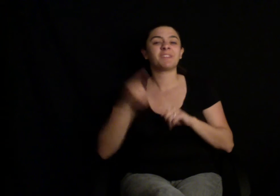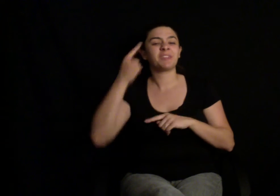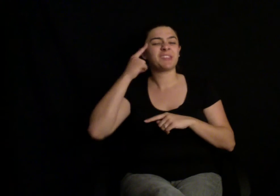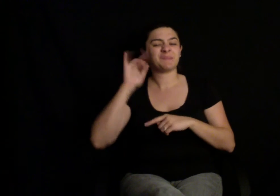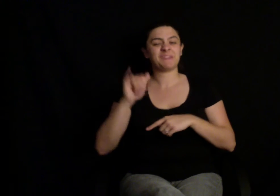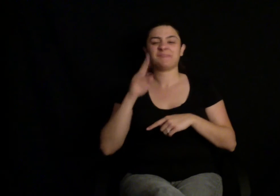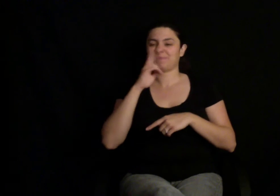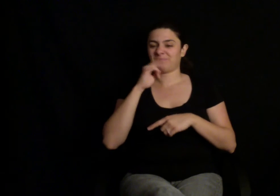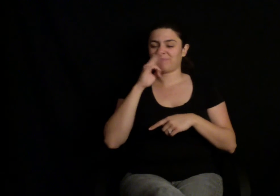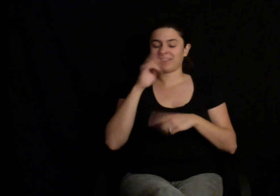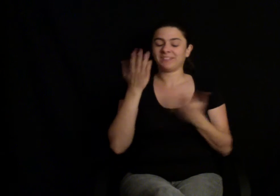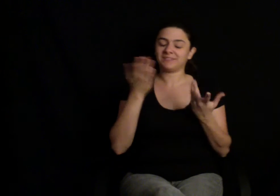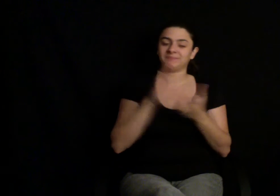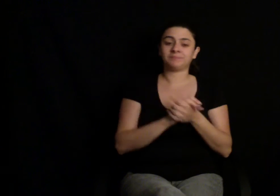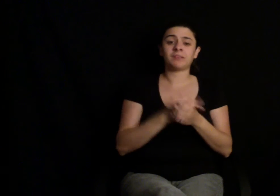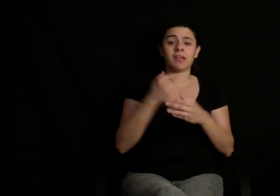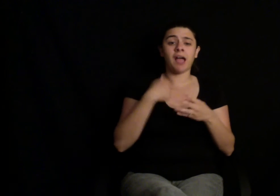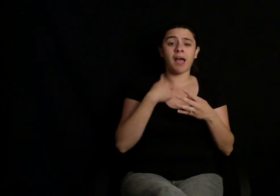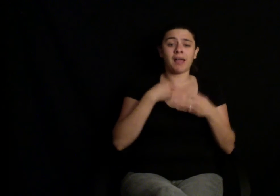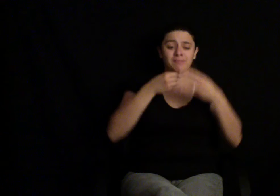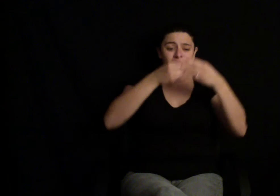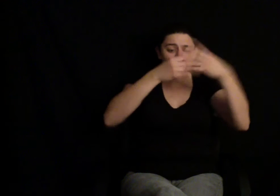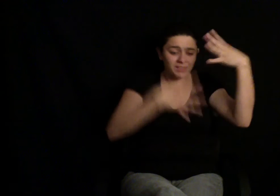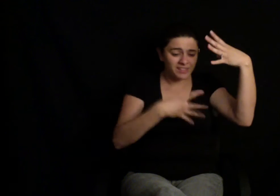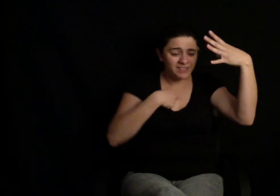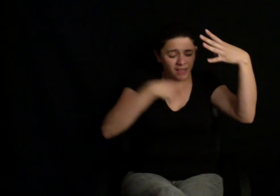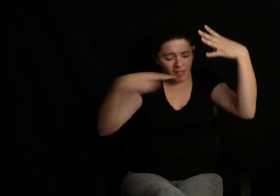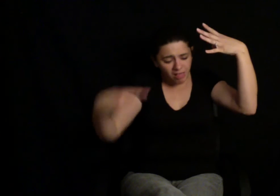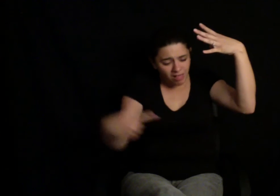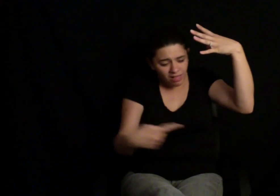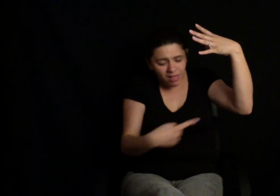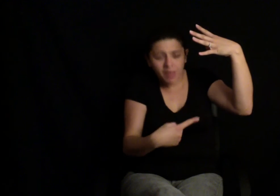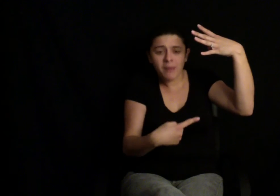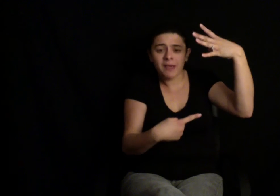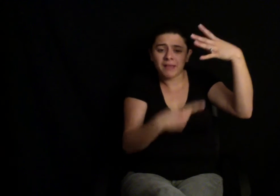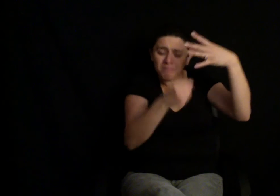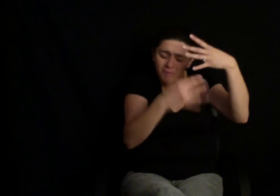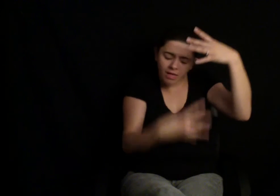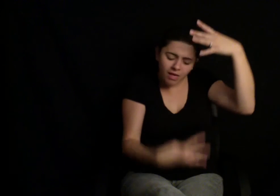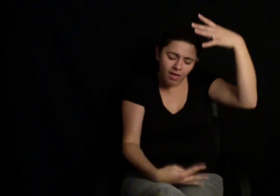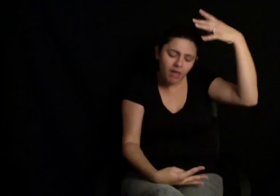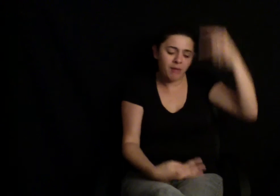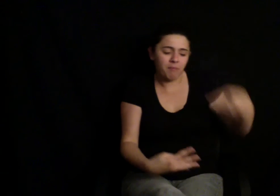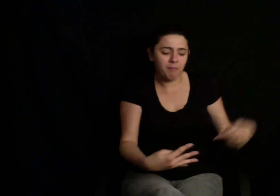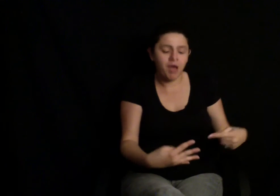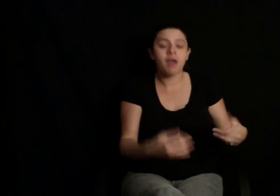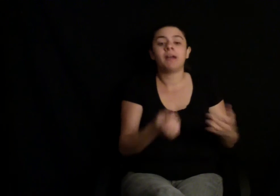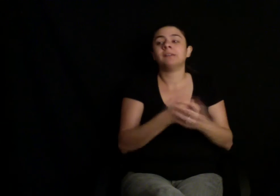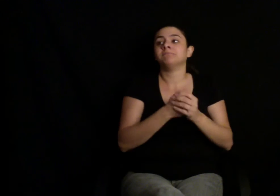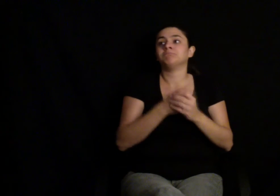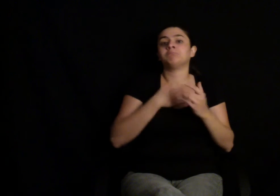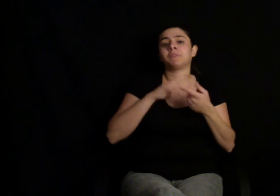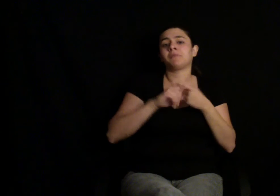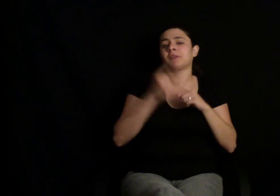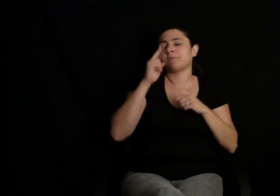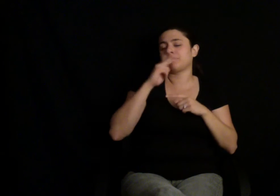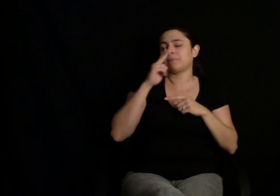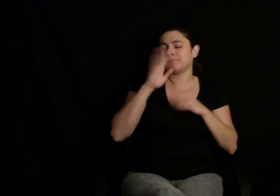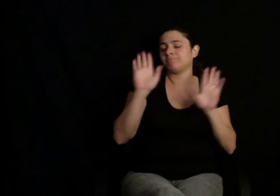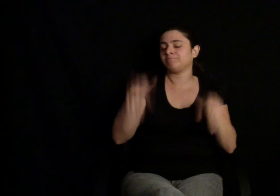a notable achievement towards my goal of getting into some real acting. And I guess a lot of my Facebook friends went to my